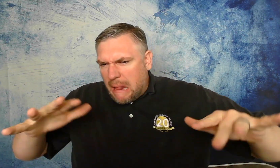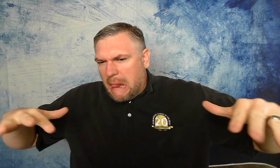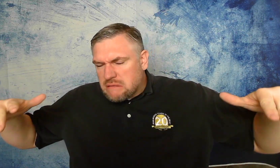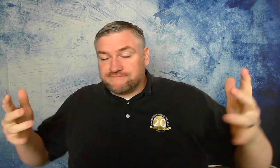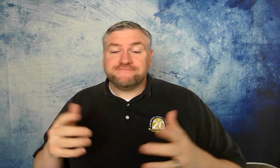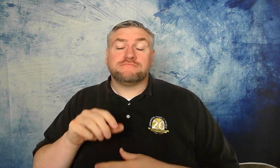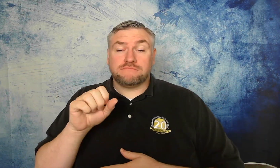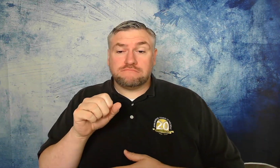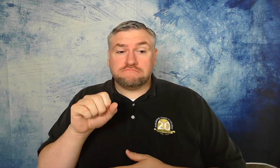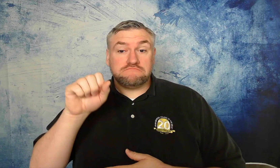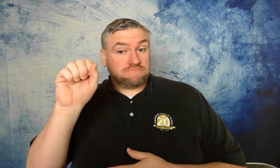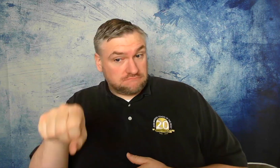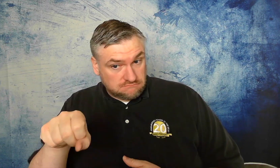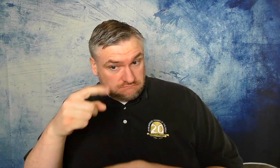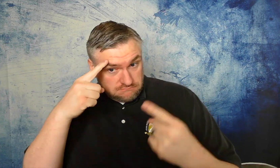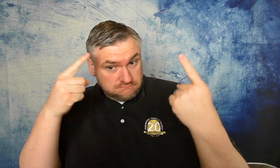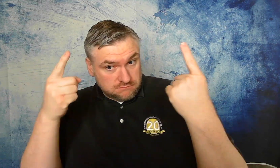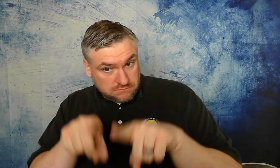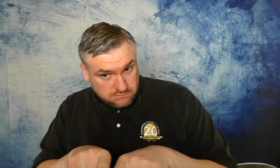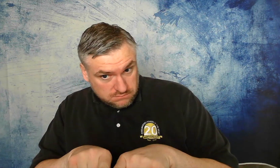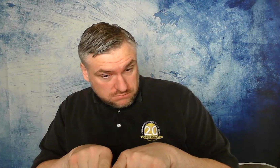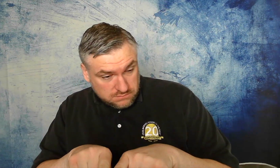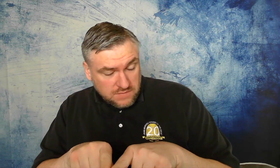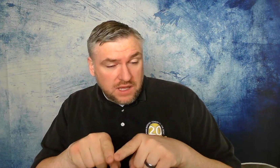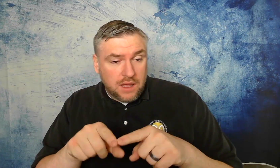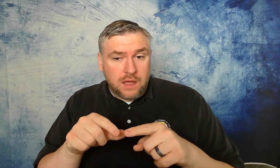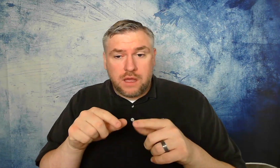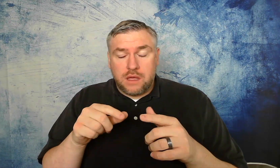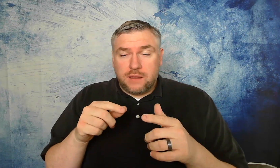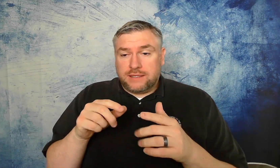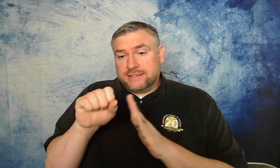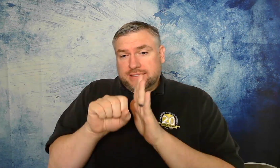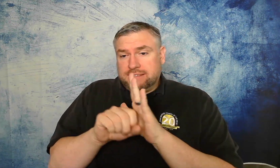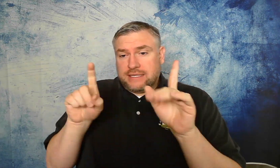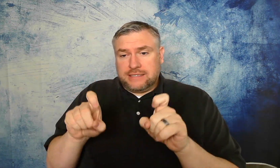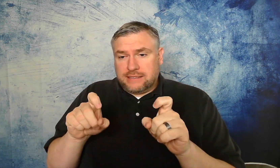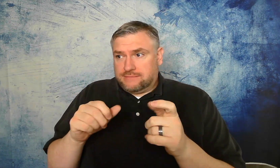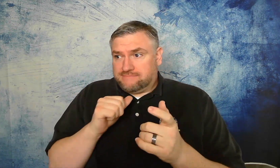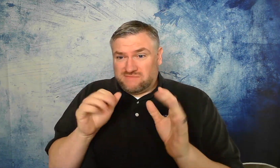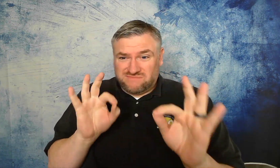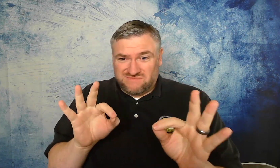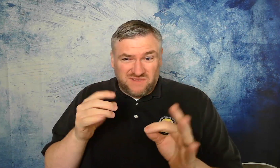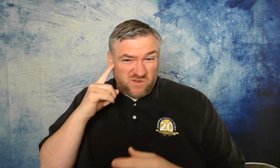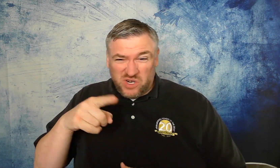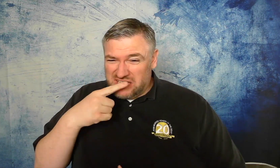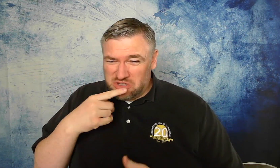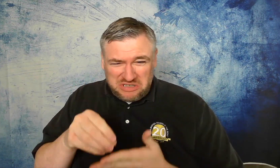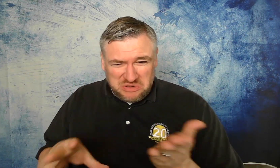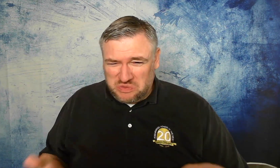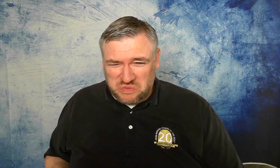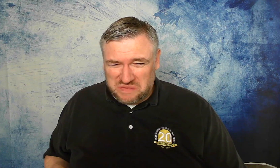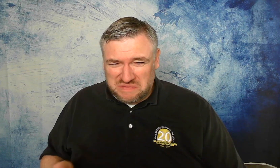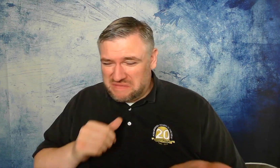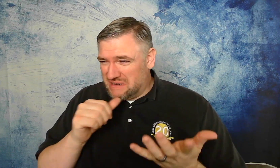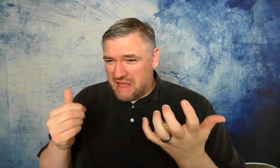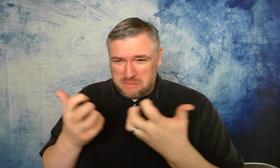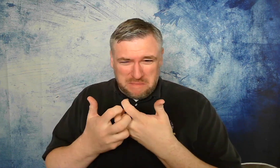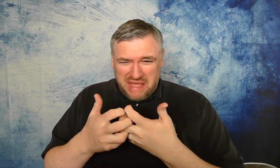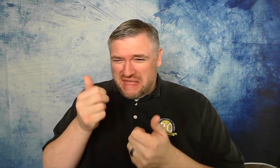users, blah, blah, blah, blah, blah. Yes, I completely agree. State testing is not perfect for hearing students either. It